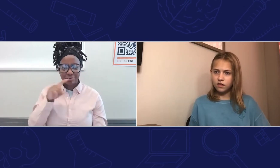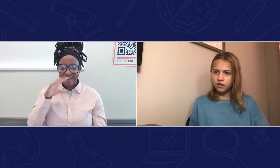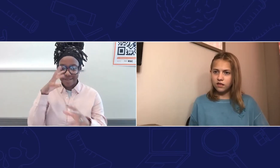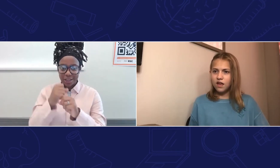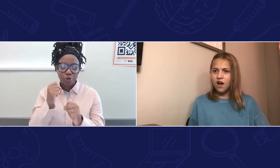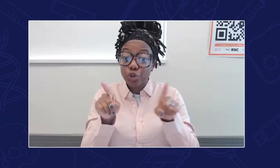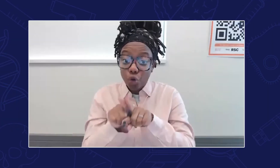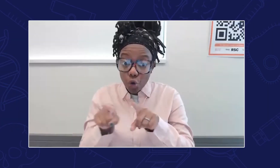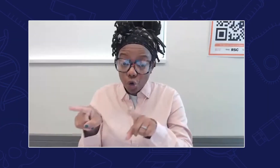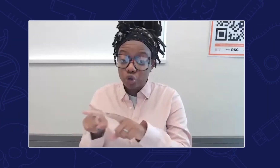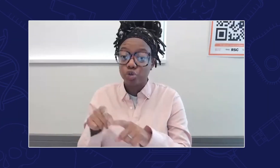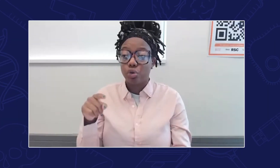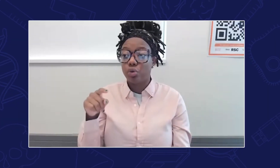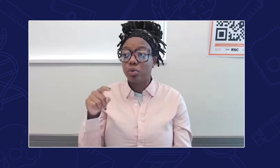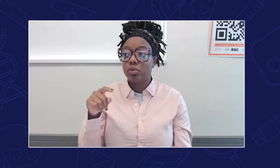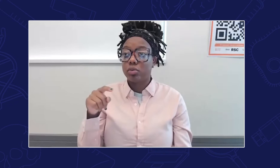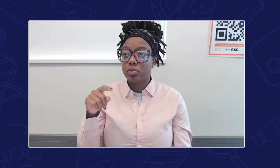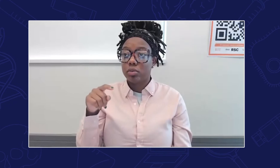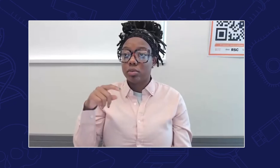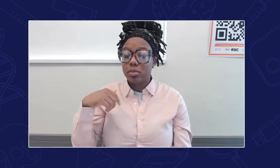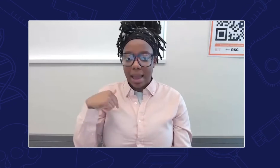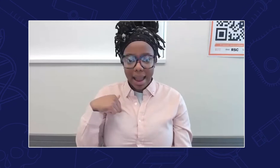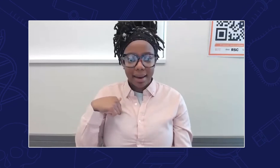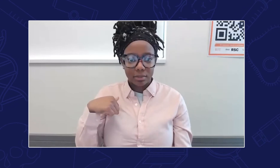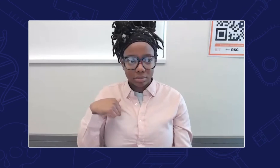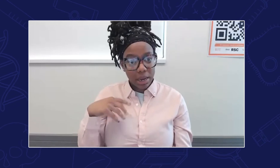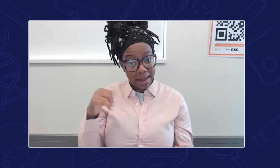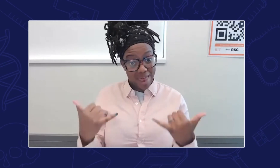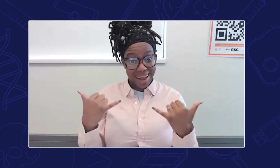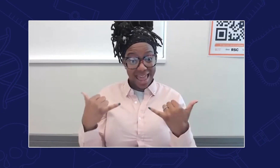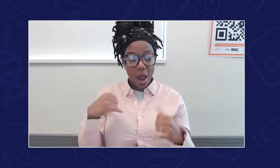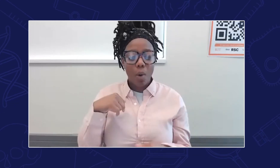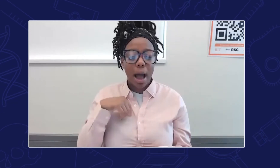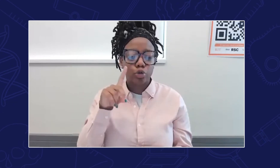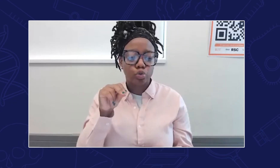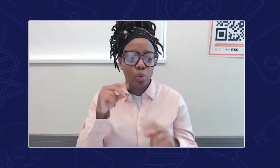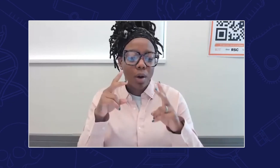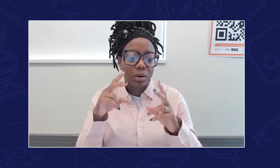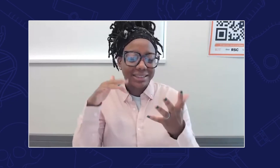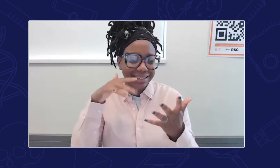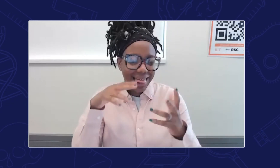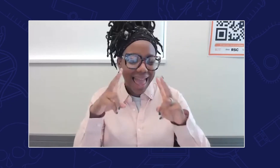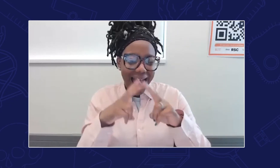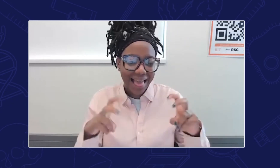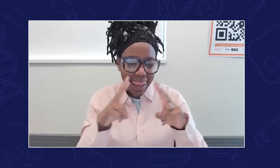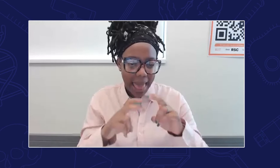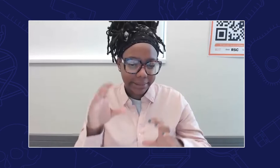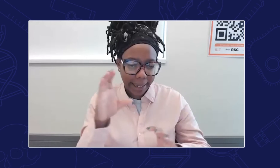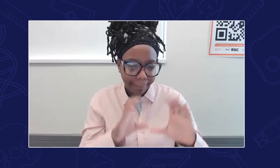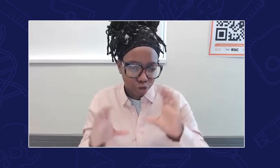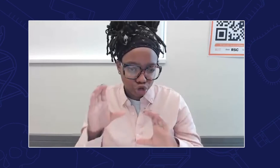It's really fascinating. Also, even now I study analytic chemistry.